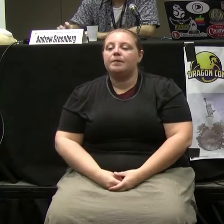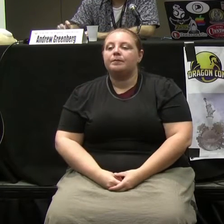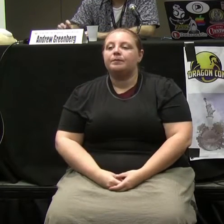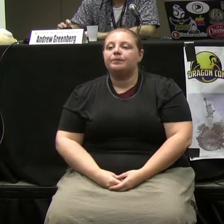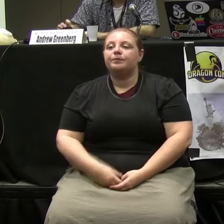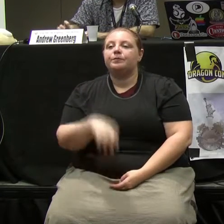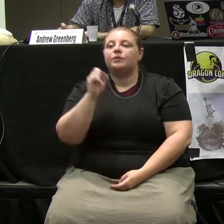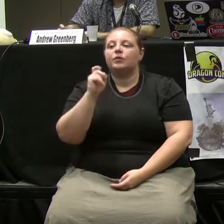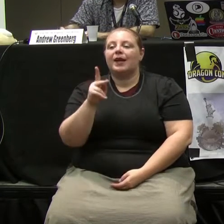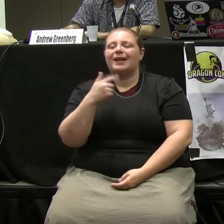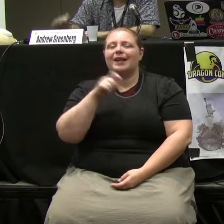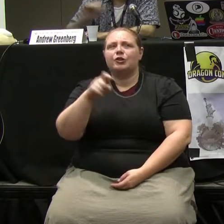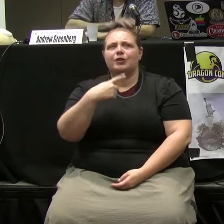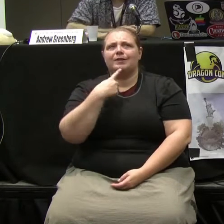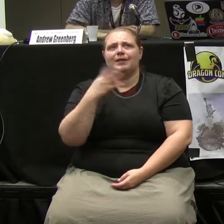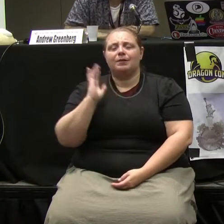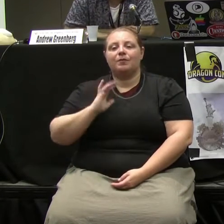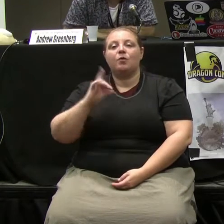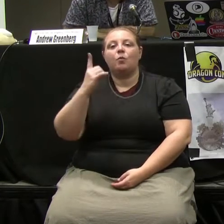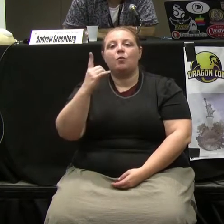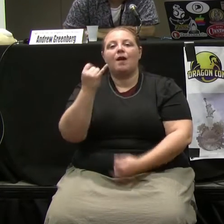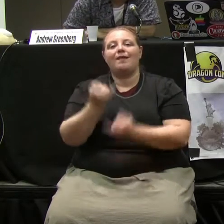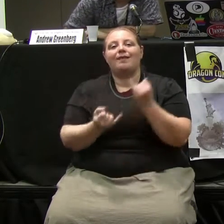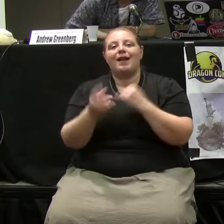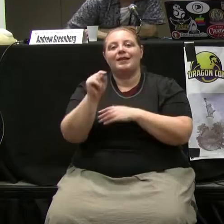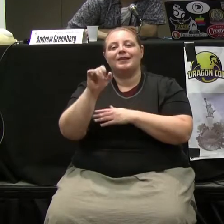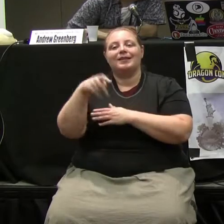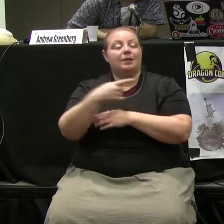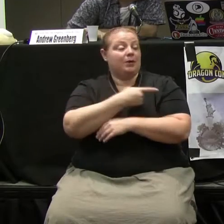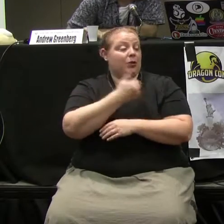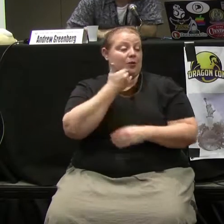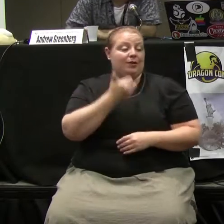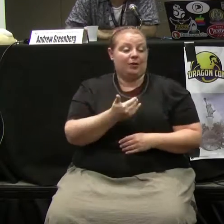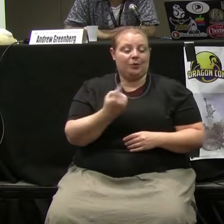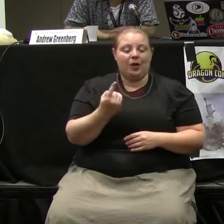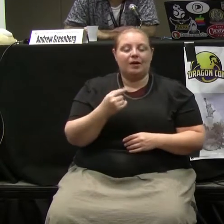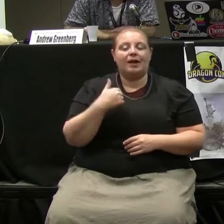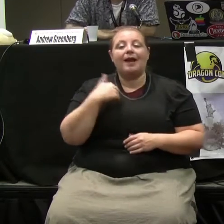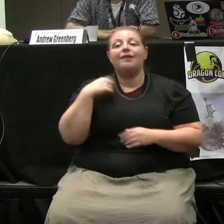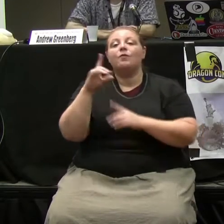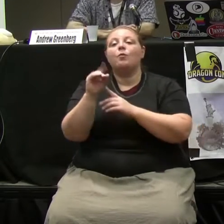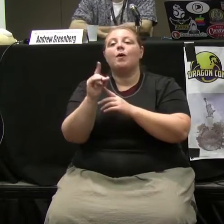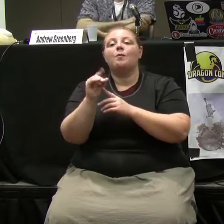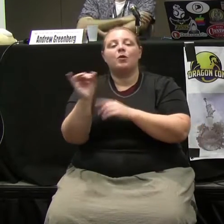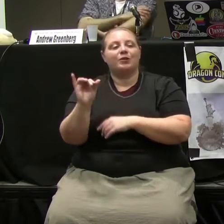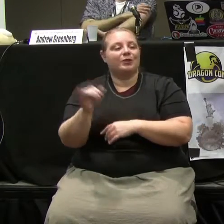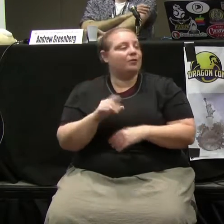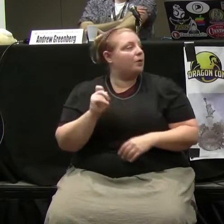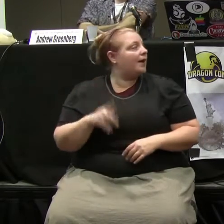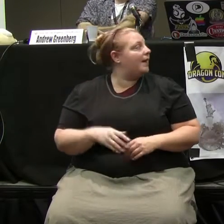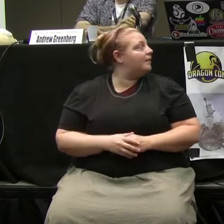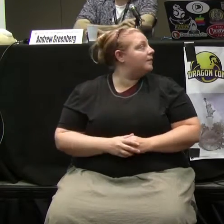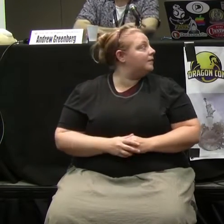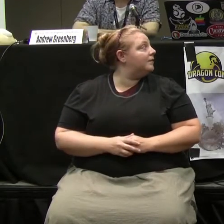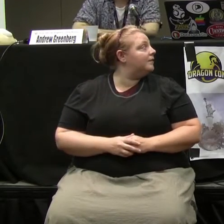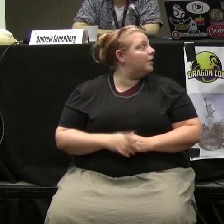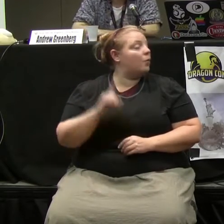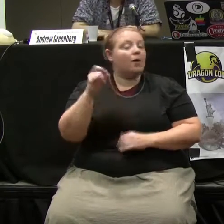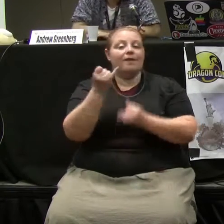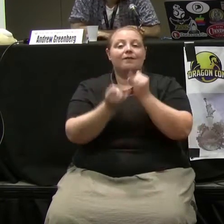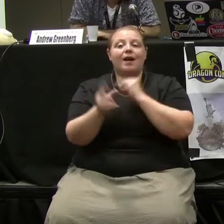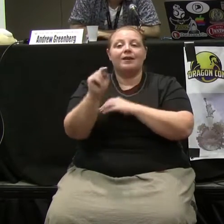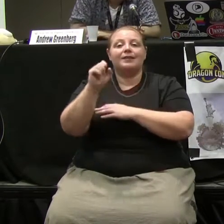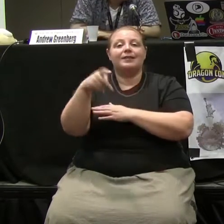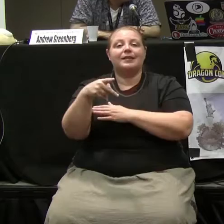All right, what I wanted to do, and I should have said this before, is one last tip, and I think you just gave a really good one. I've got one last Okay, all right, so if everyone wants to throw out one last